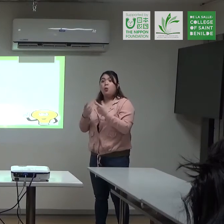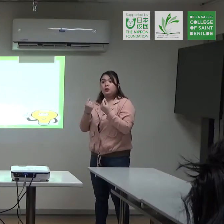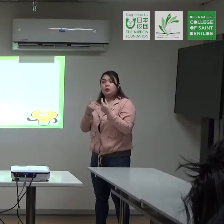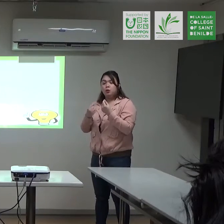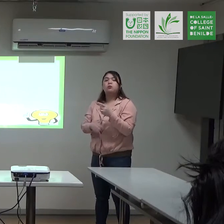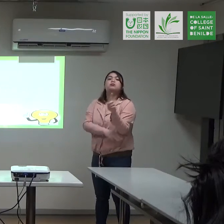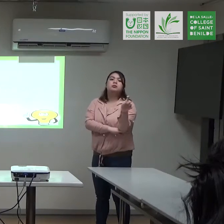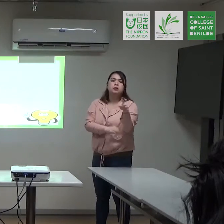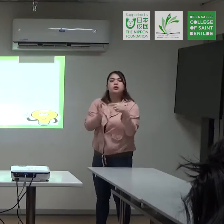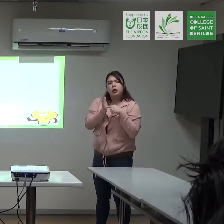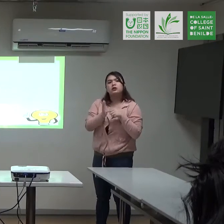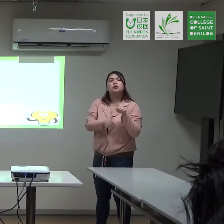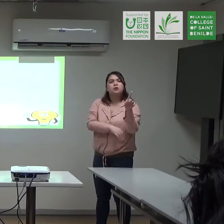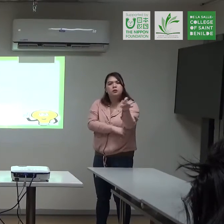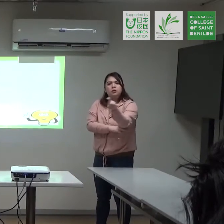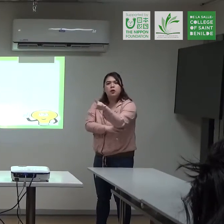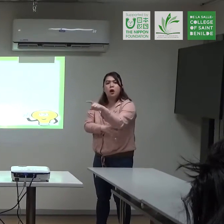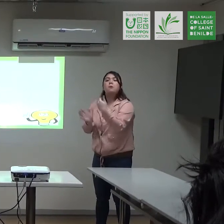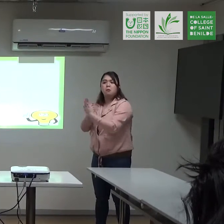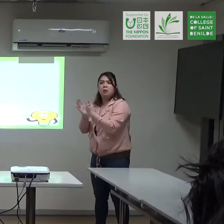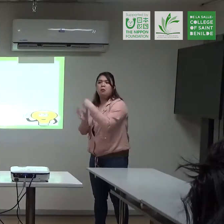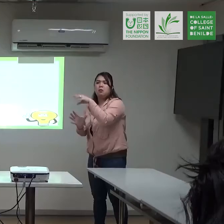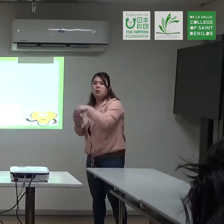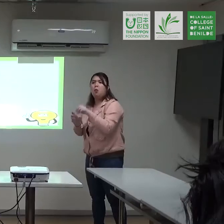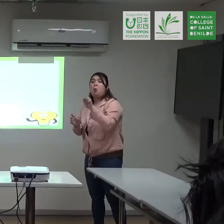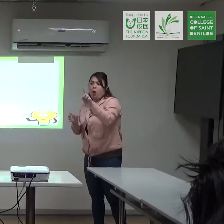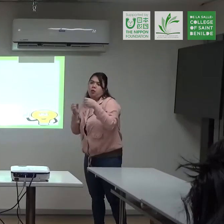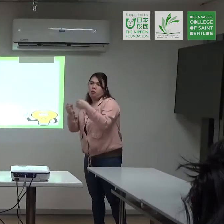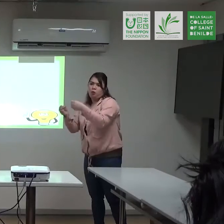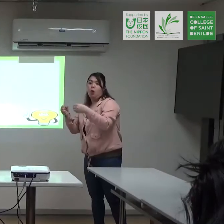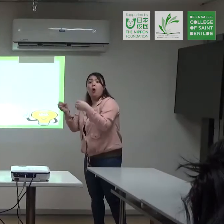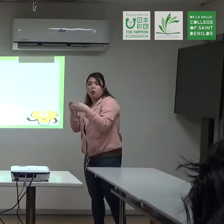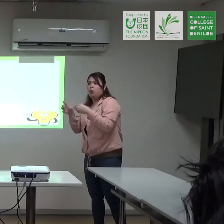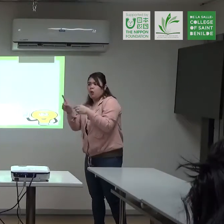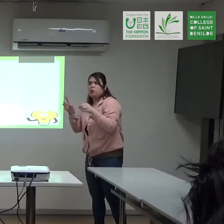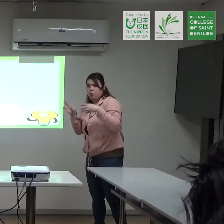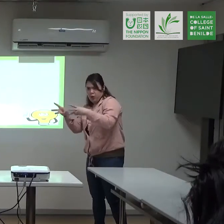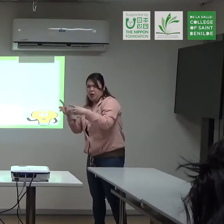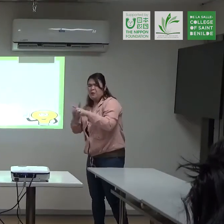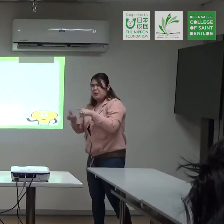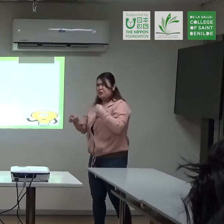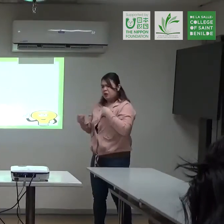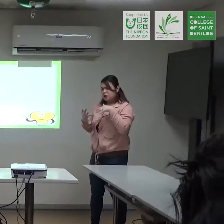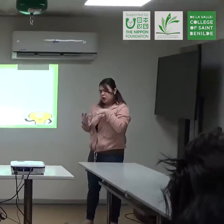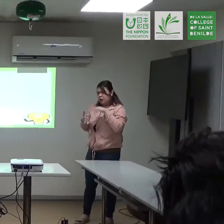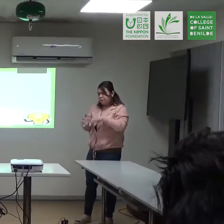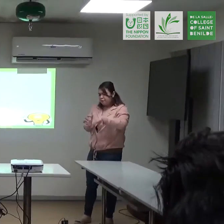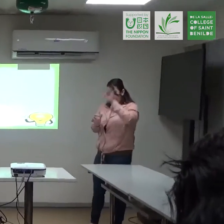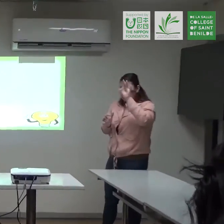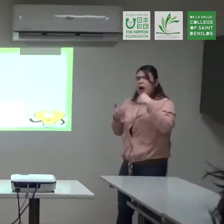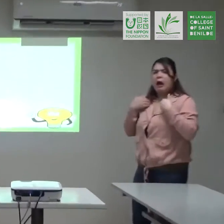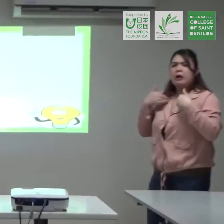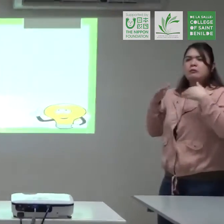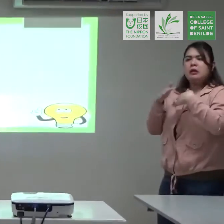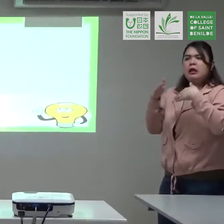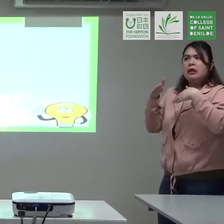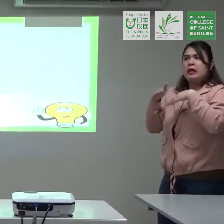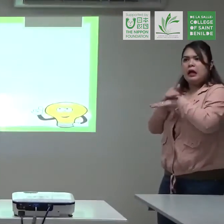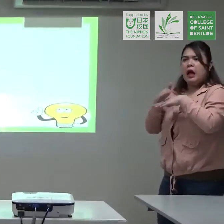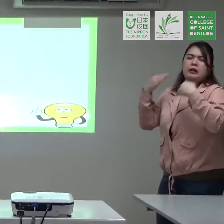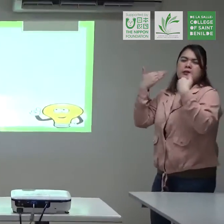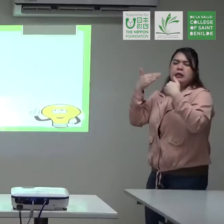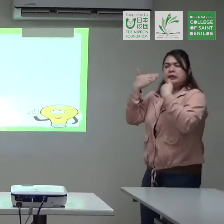ask. That's one strategy. Yeah, that's one strategy. But then, in that study, I found out that they have very limited